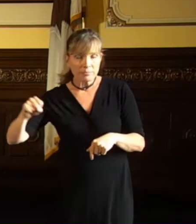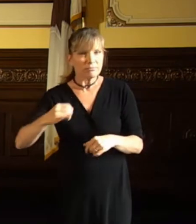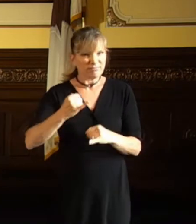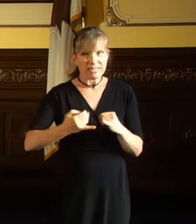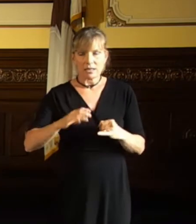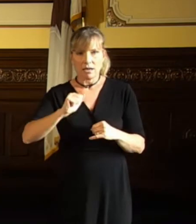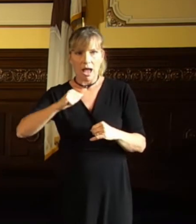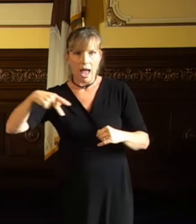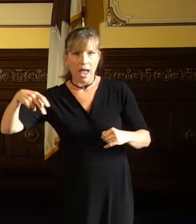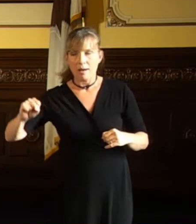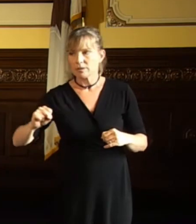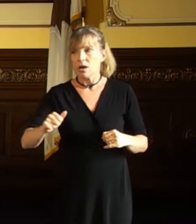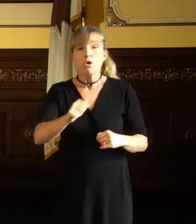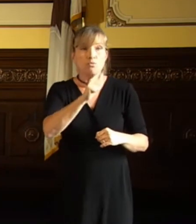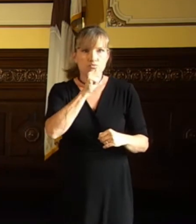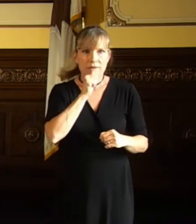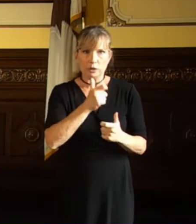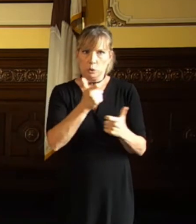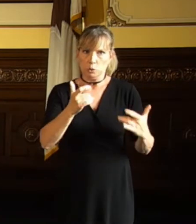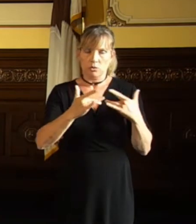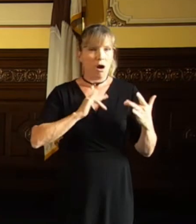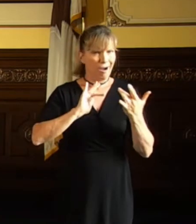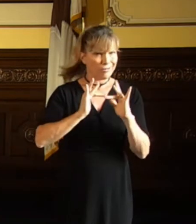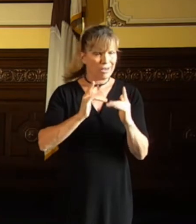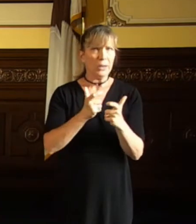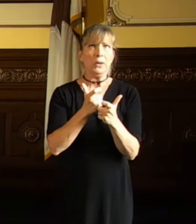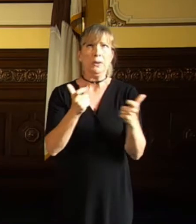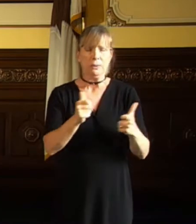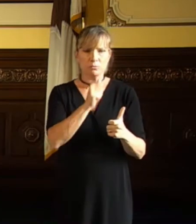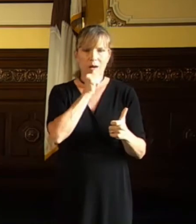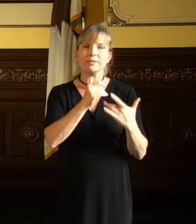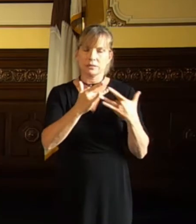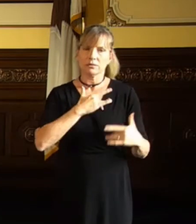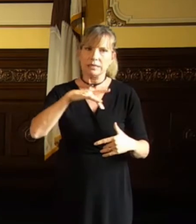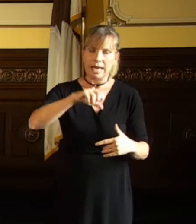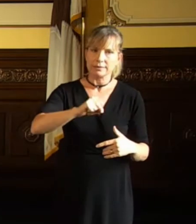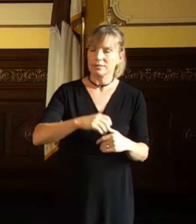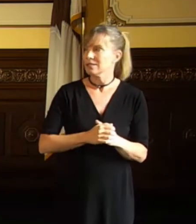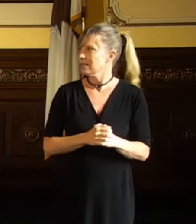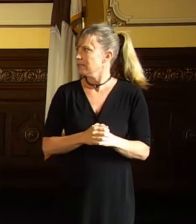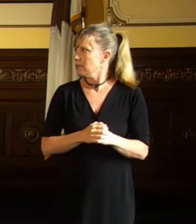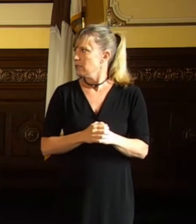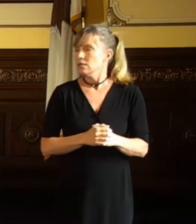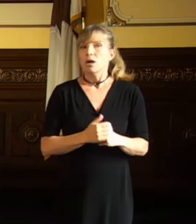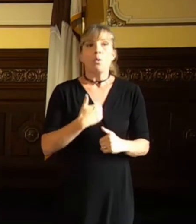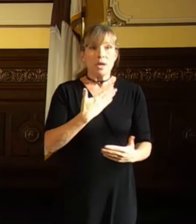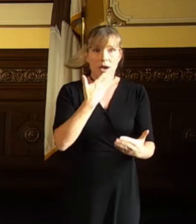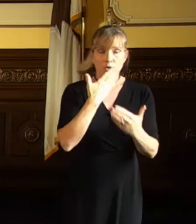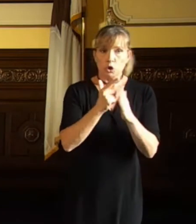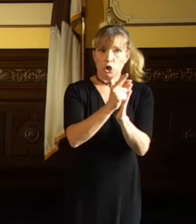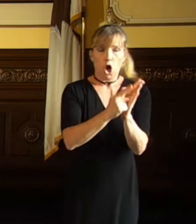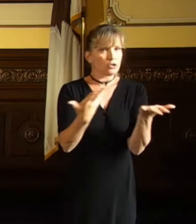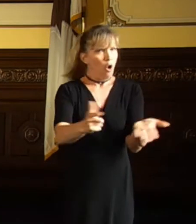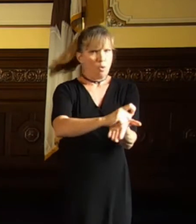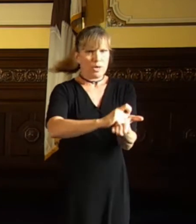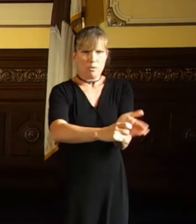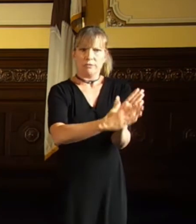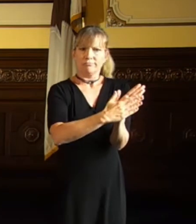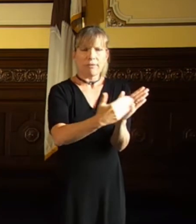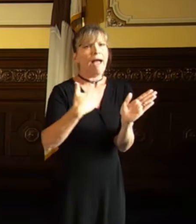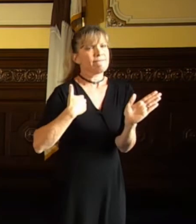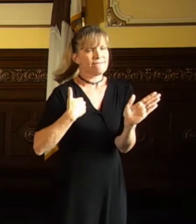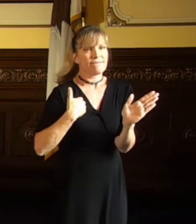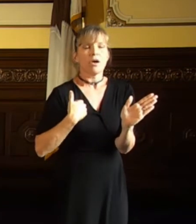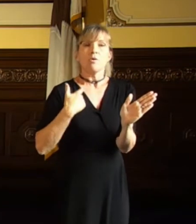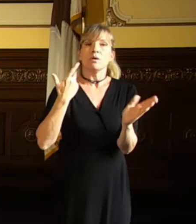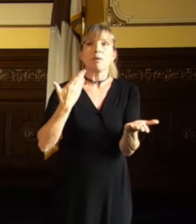thing, look, privacy is a huge concern, online privacy, a huge concern. We have good laws on the books today. We probably